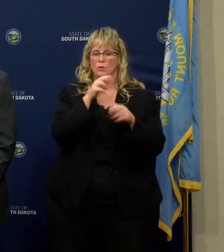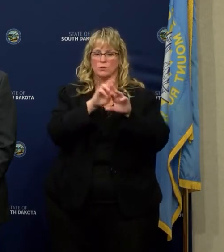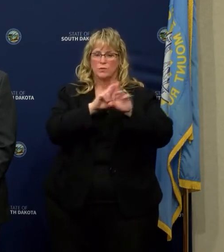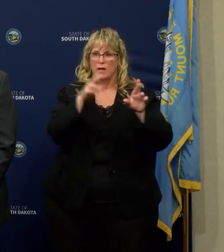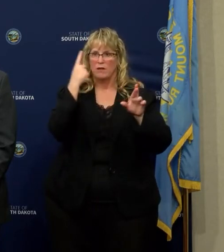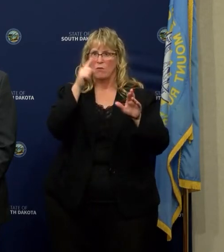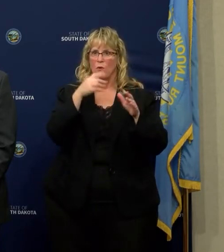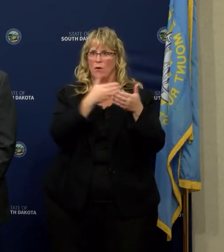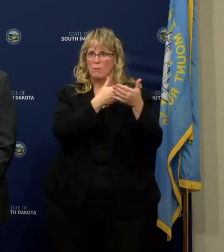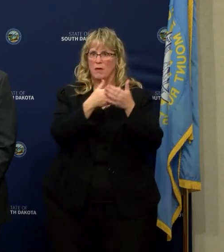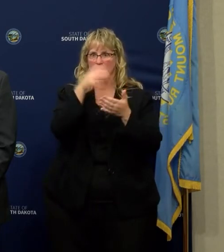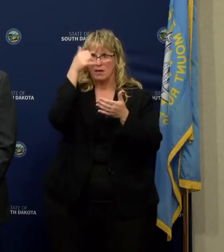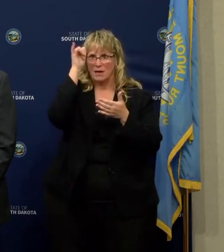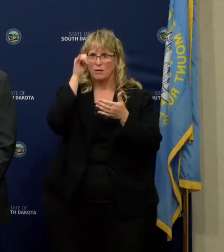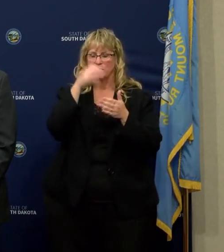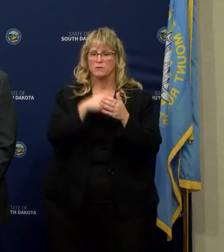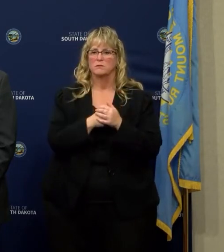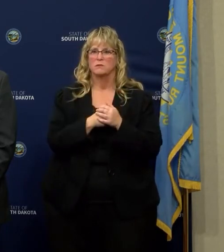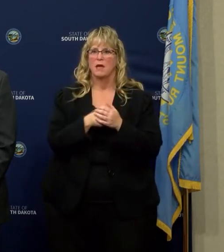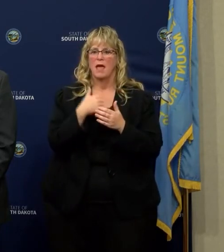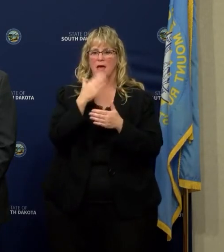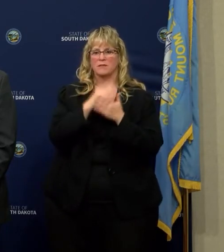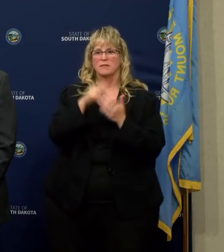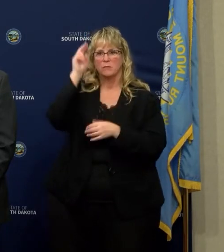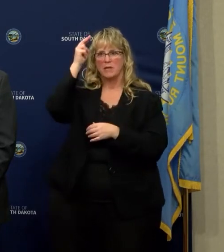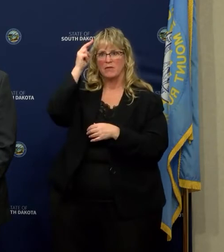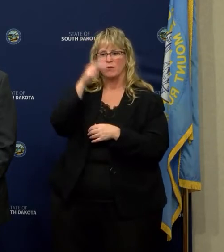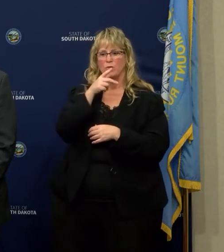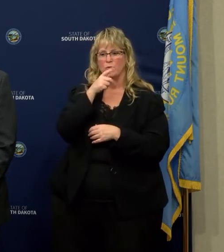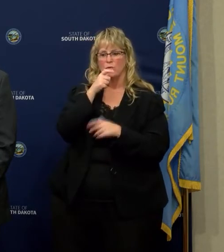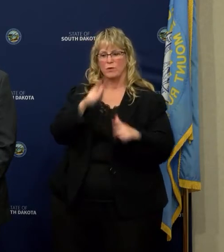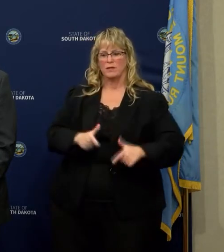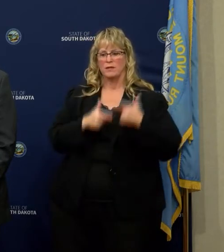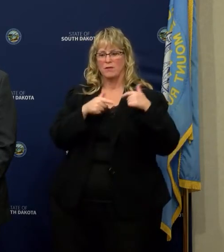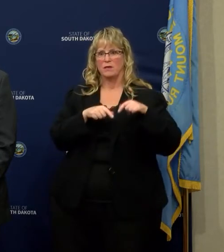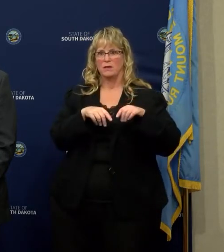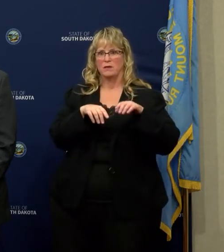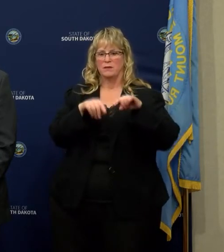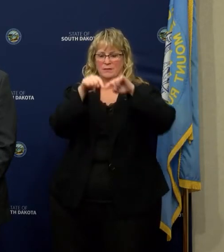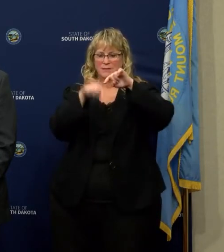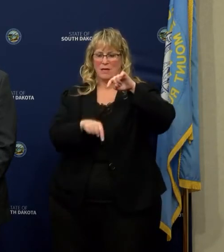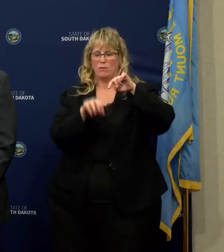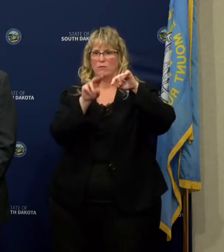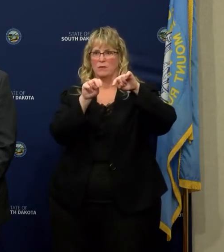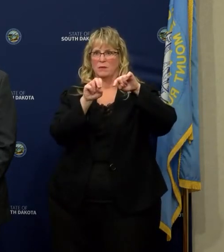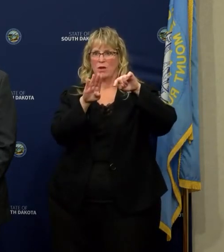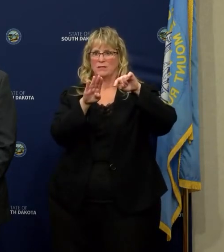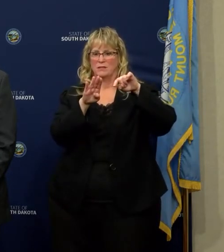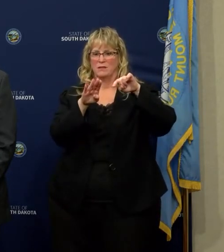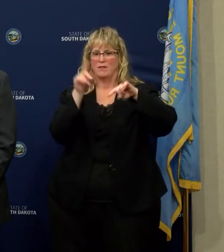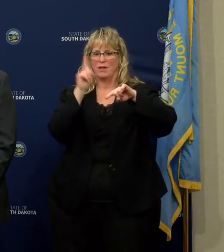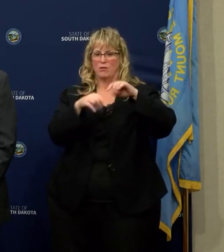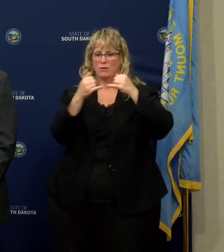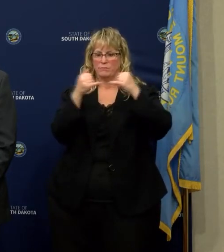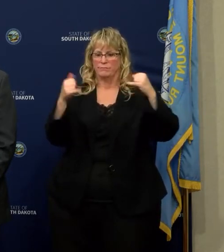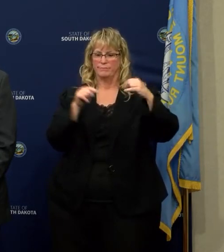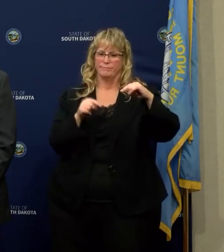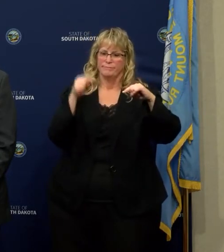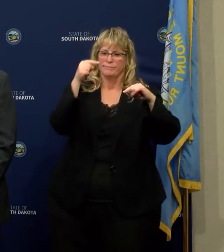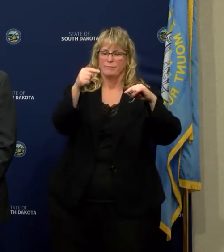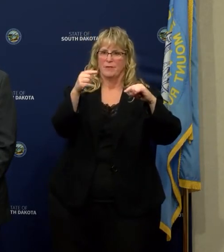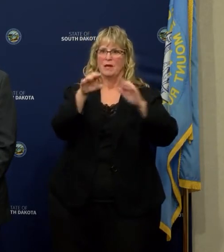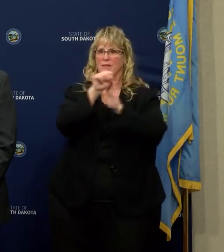season, and had some nephews that were living in Nebraska. They weren't being able to come across